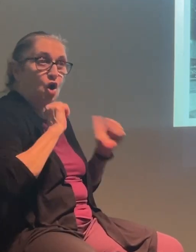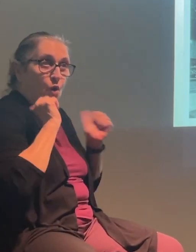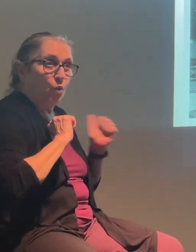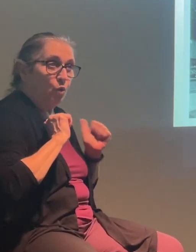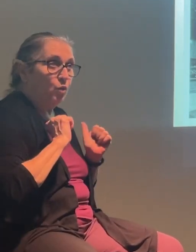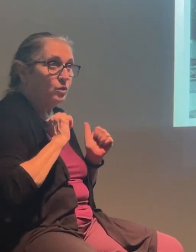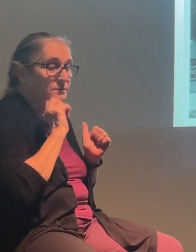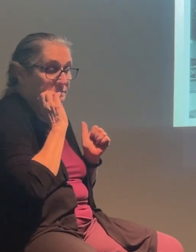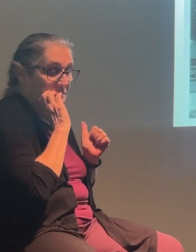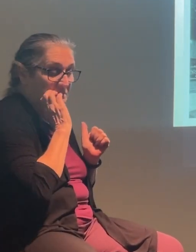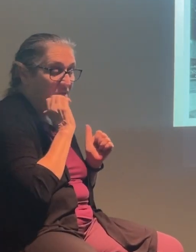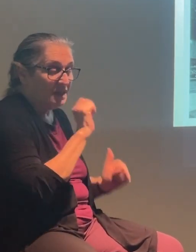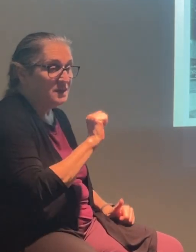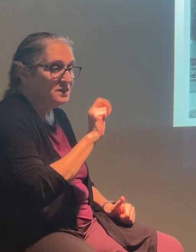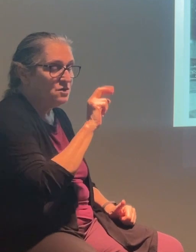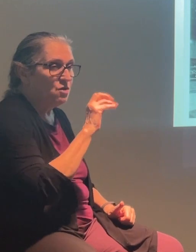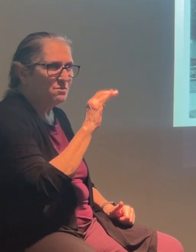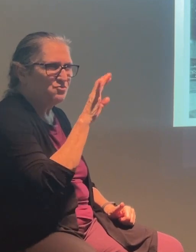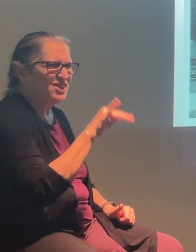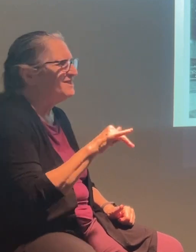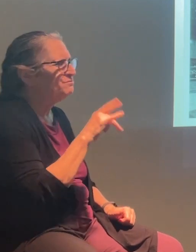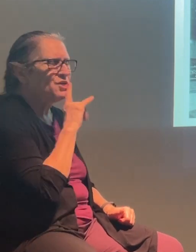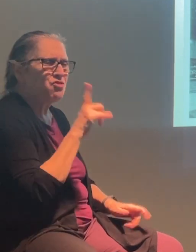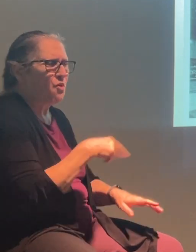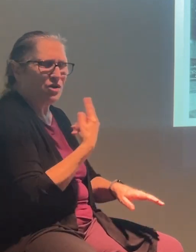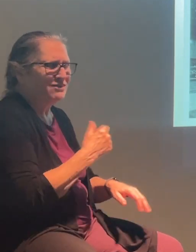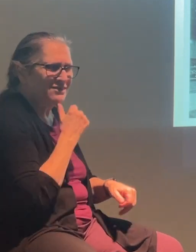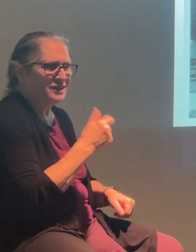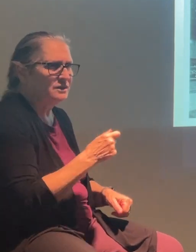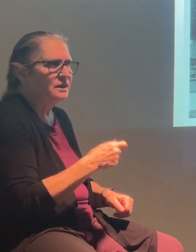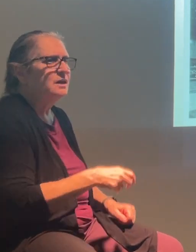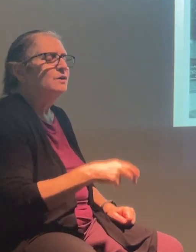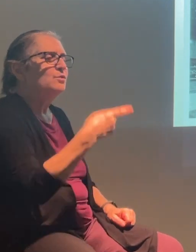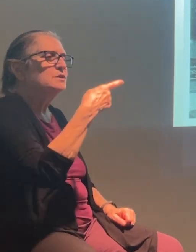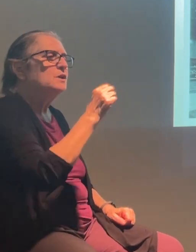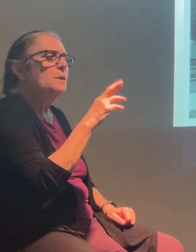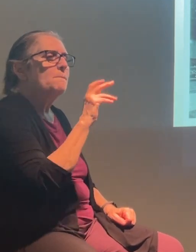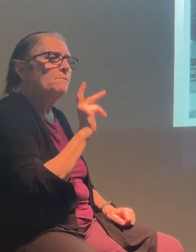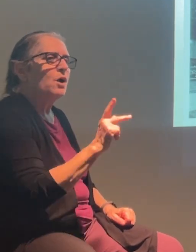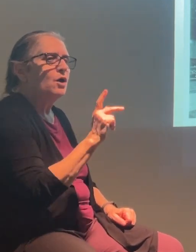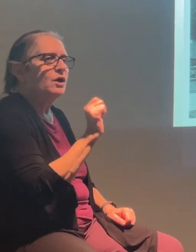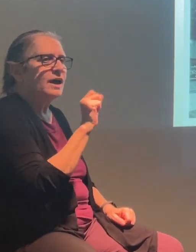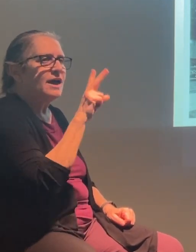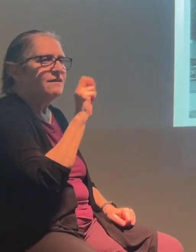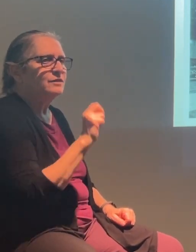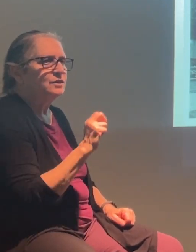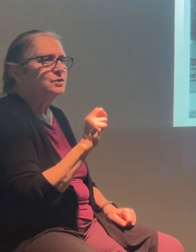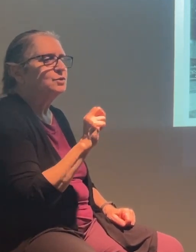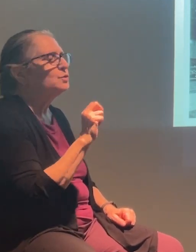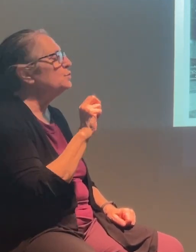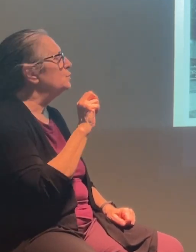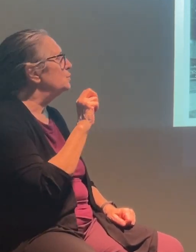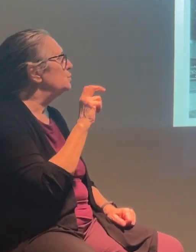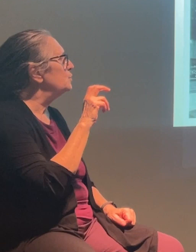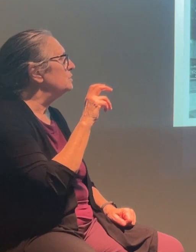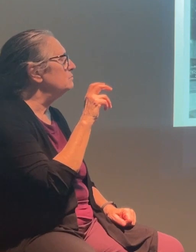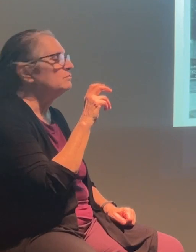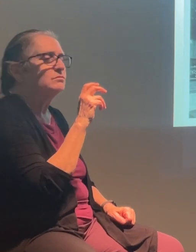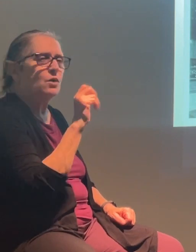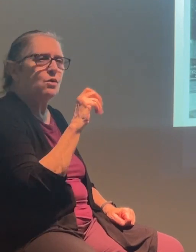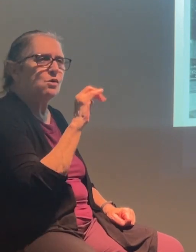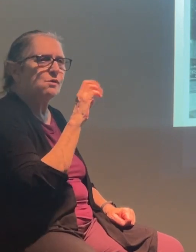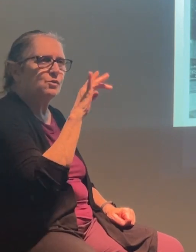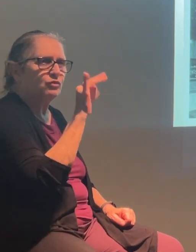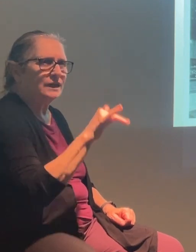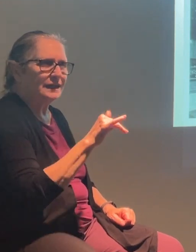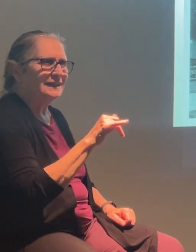lasted very shortly. I mean, it wasn't long. It is the Park Avenue Armory in the 20s on Lexington.